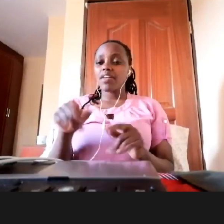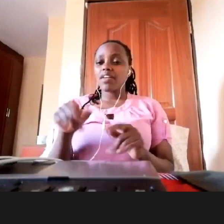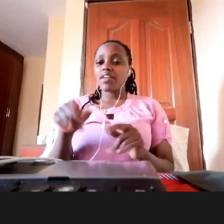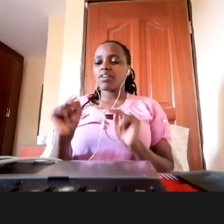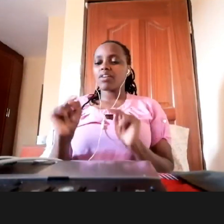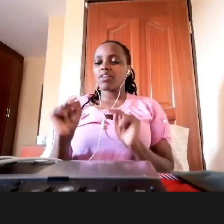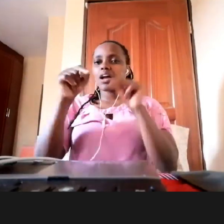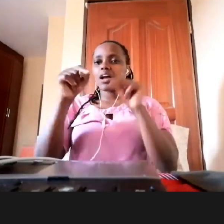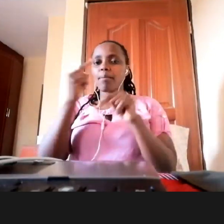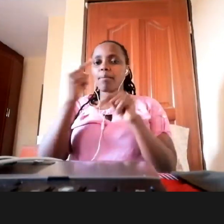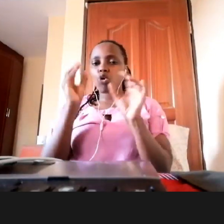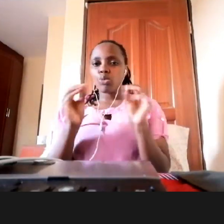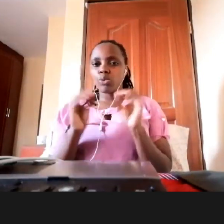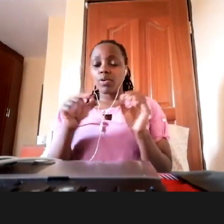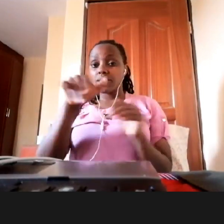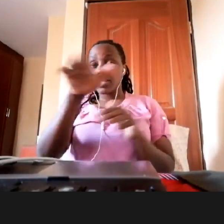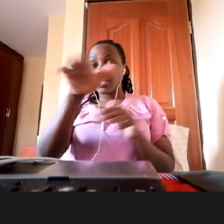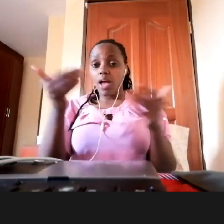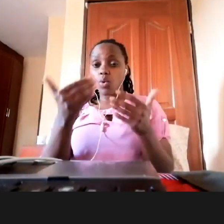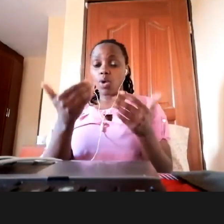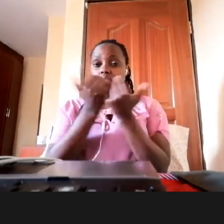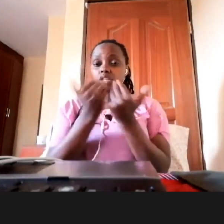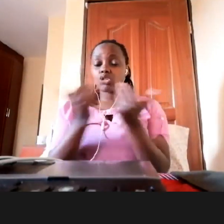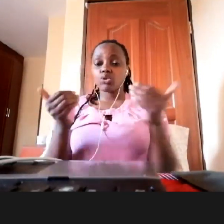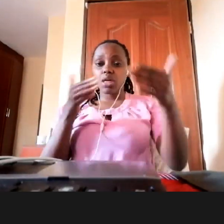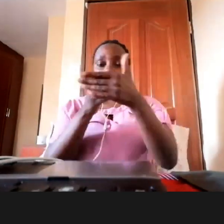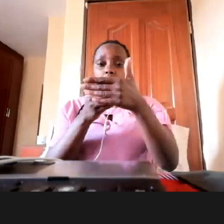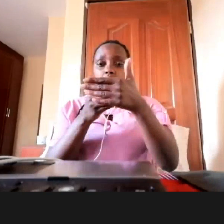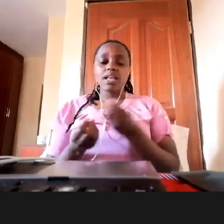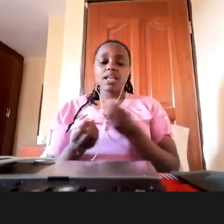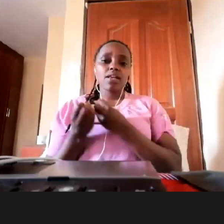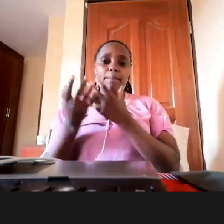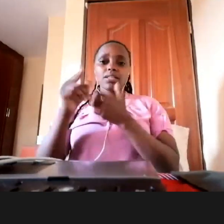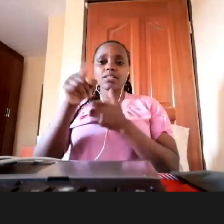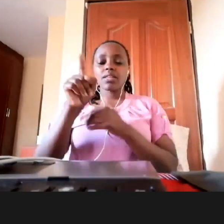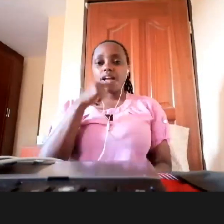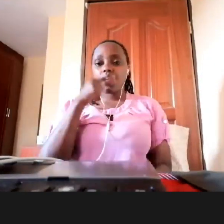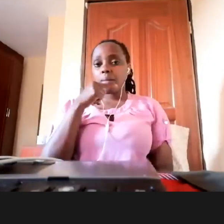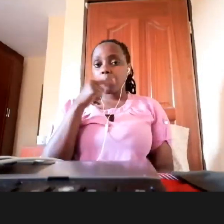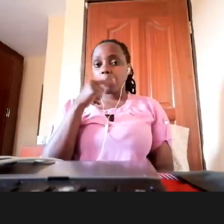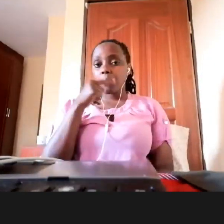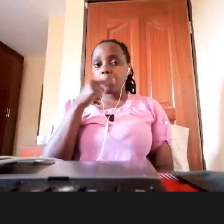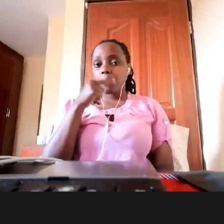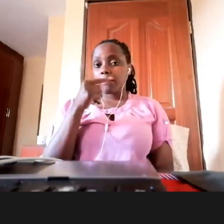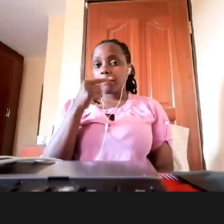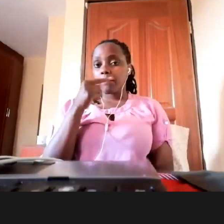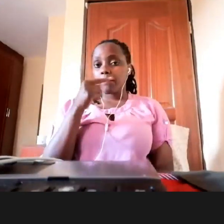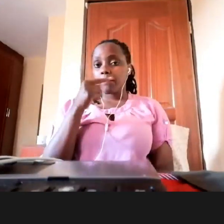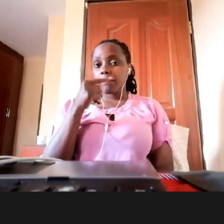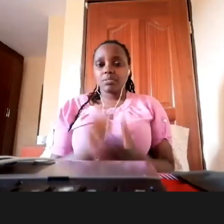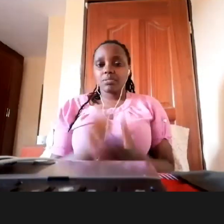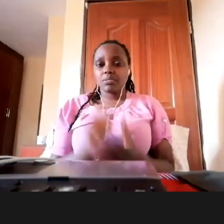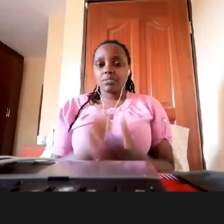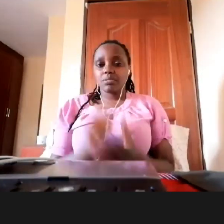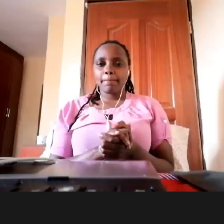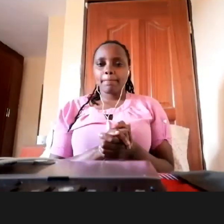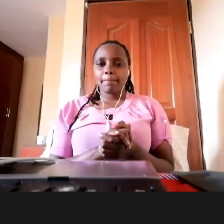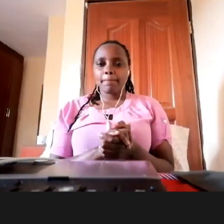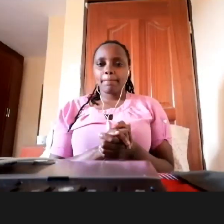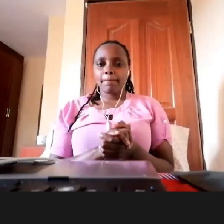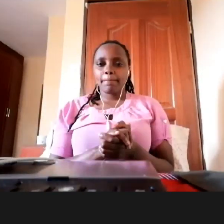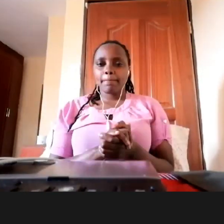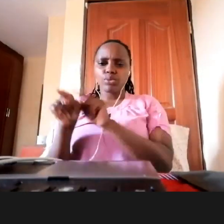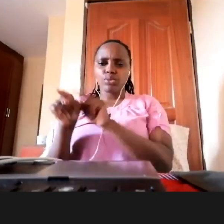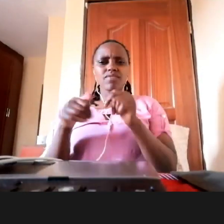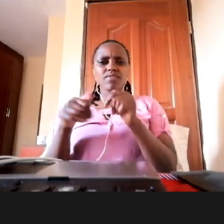this is where the children are restricted, in expressing their views. And of course, the thematic